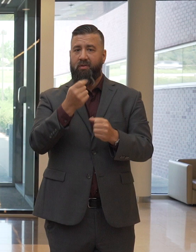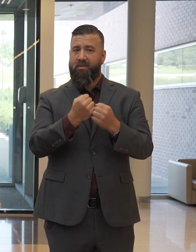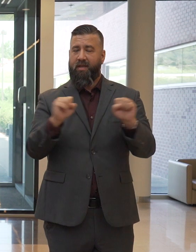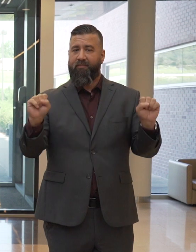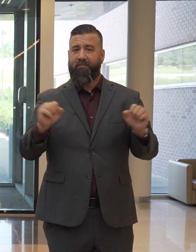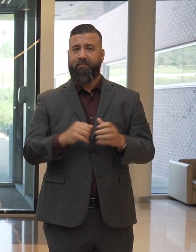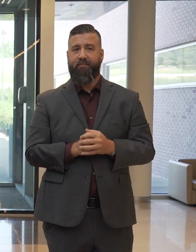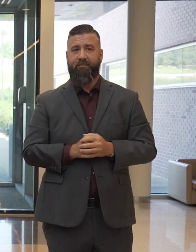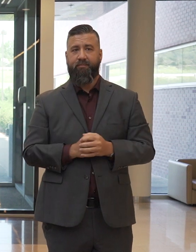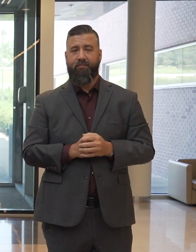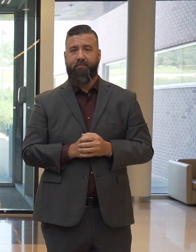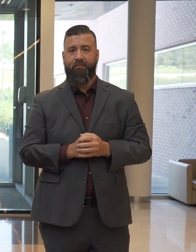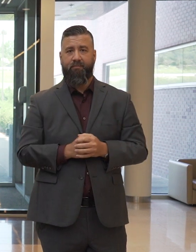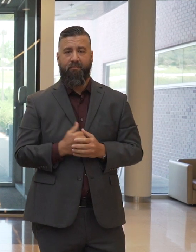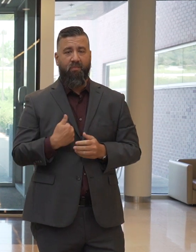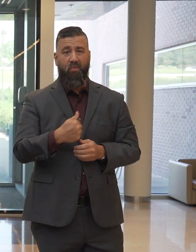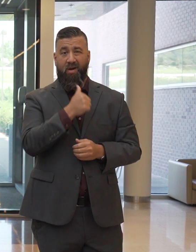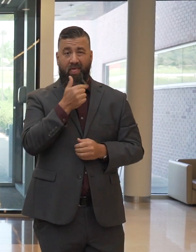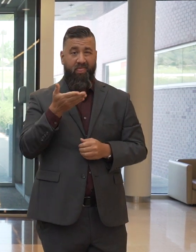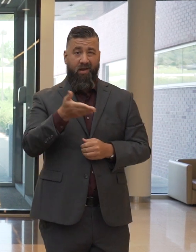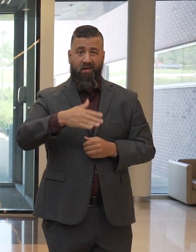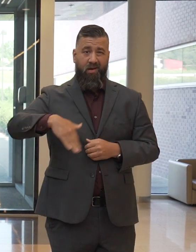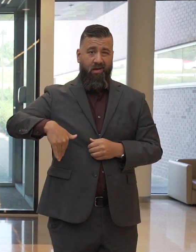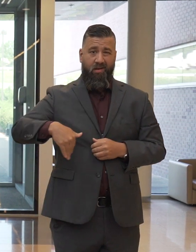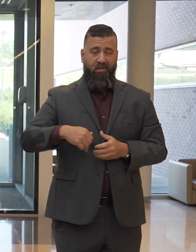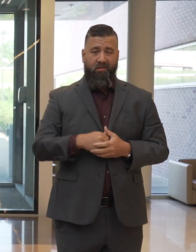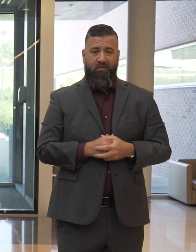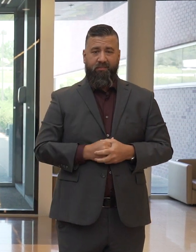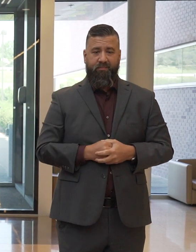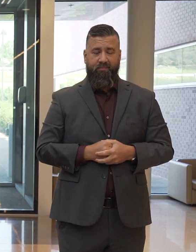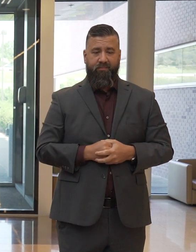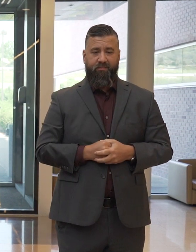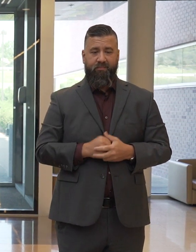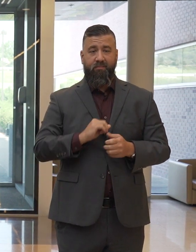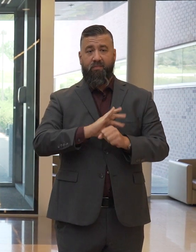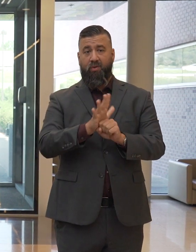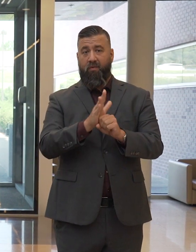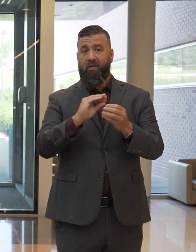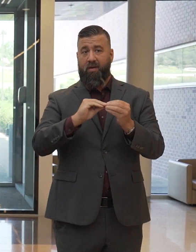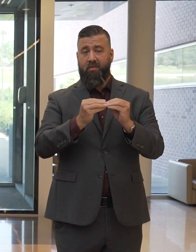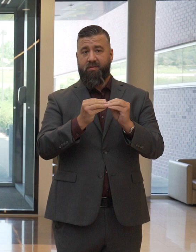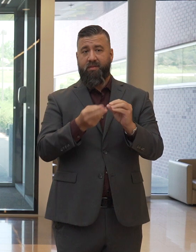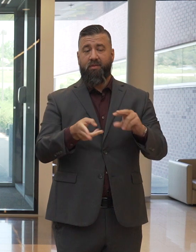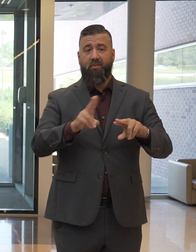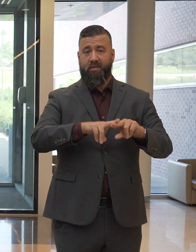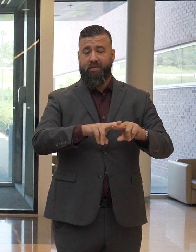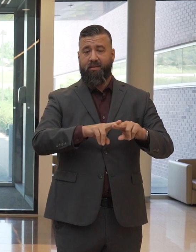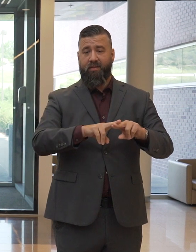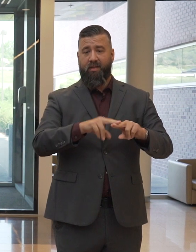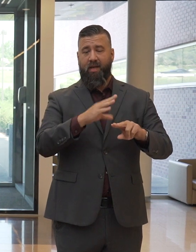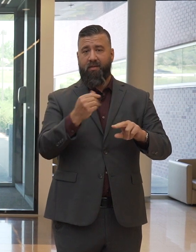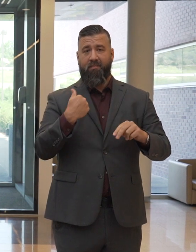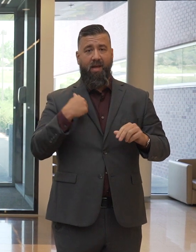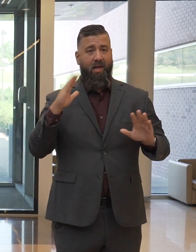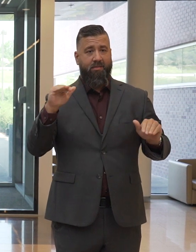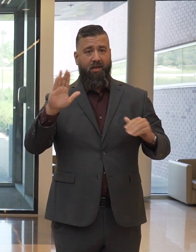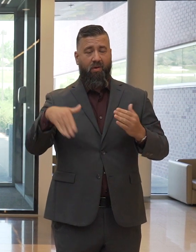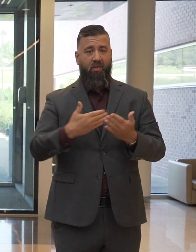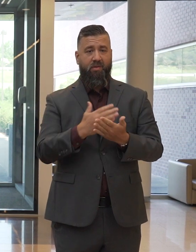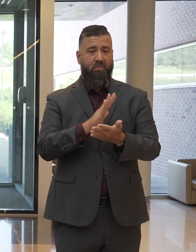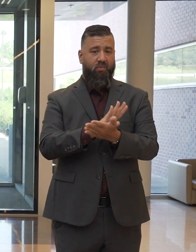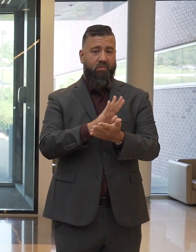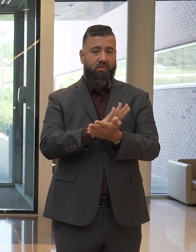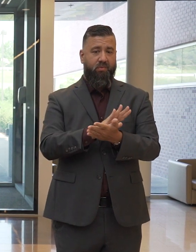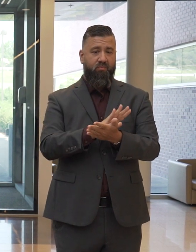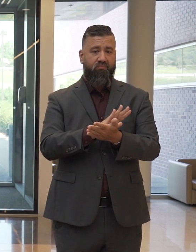safe. And we're not where we need to be right now in our community. COVID cases are increasing, and I expect all the schools